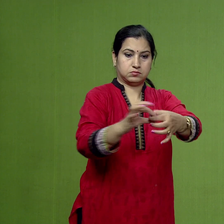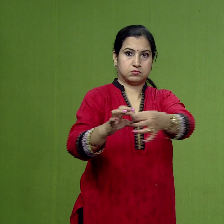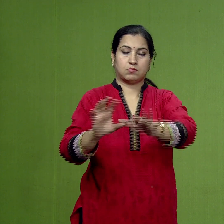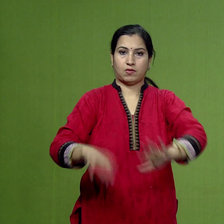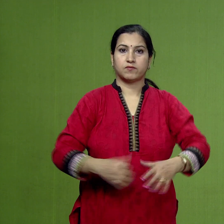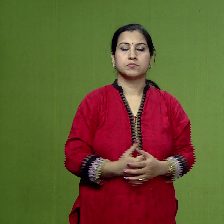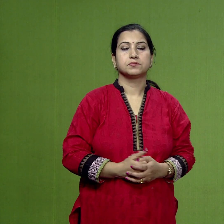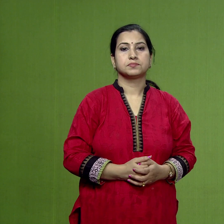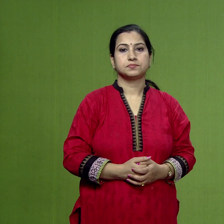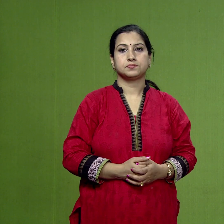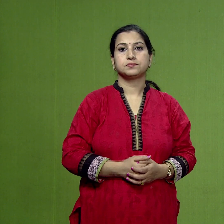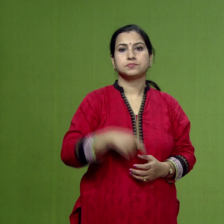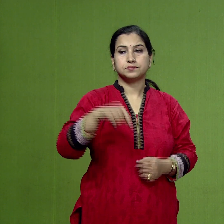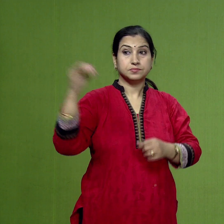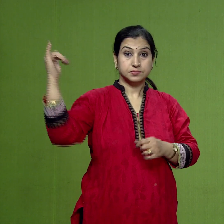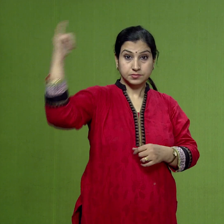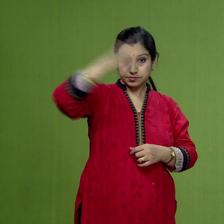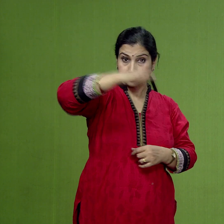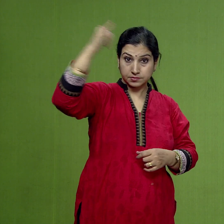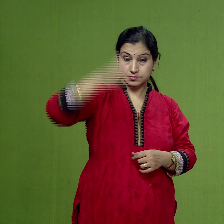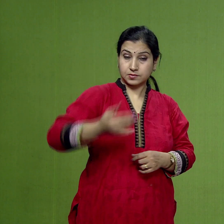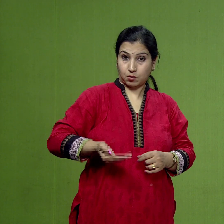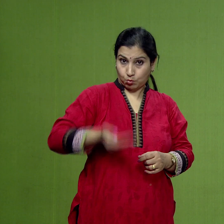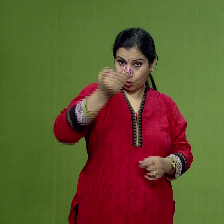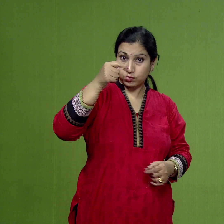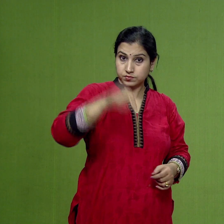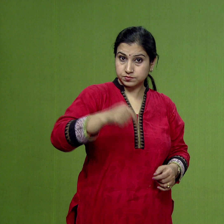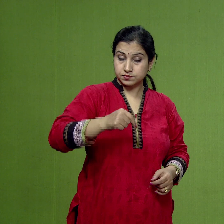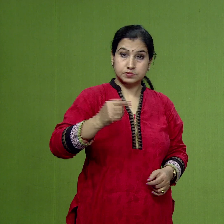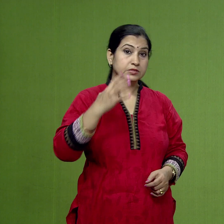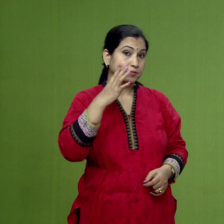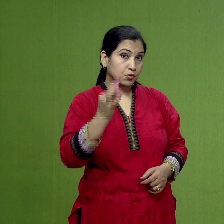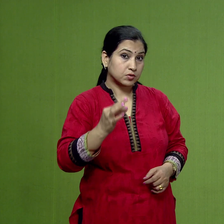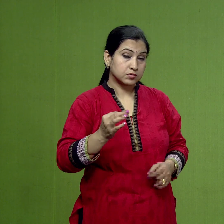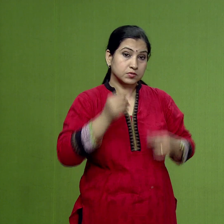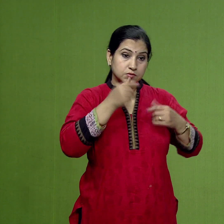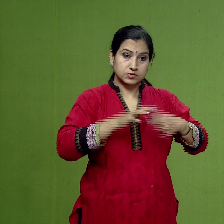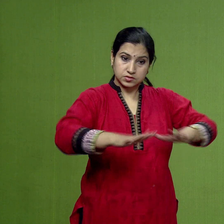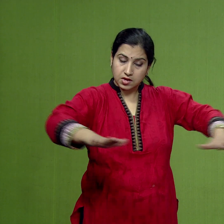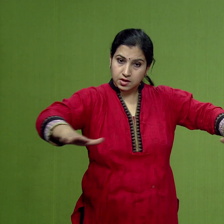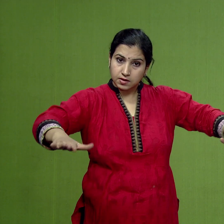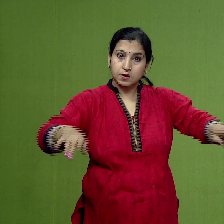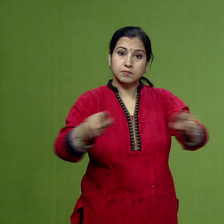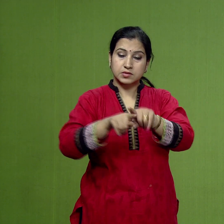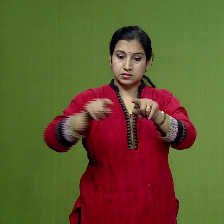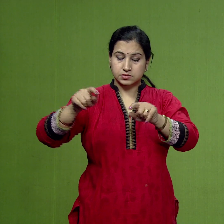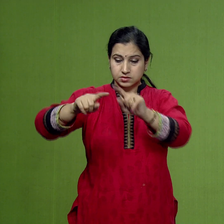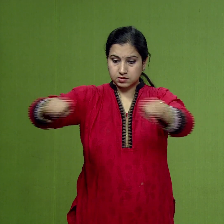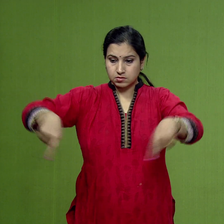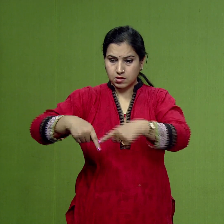With the development of air transportation, the importance of land and sea connections had reduced to some